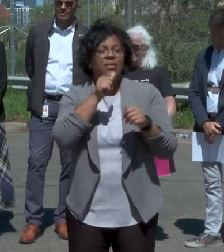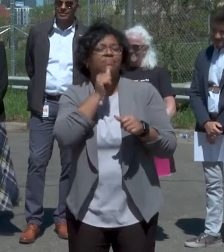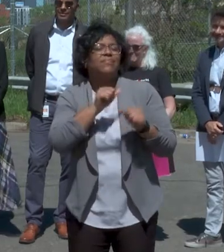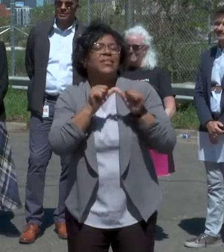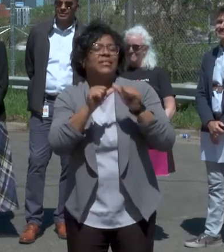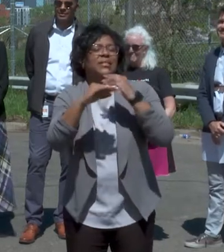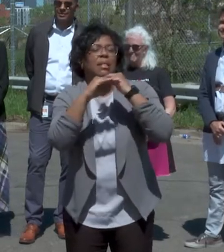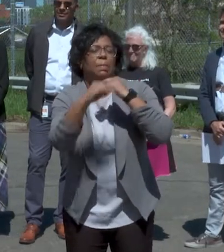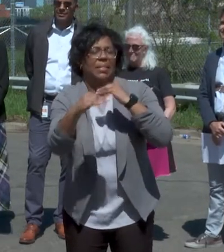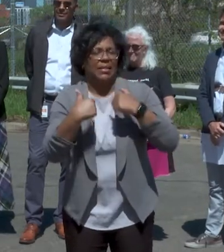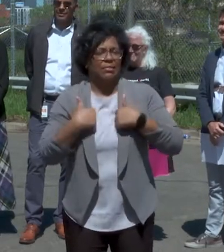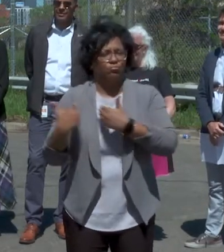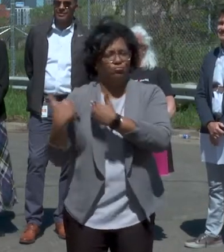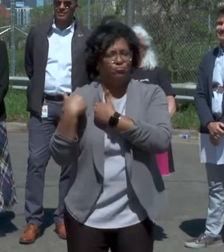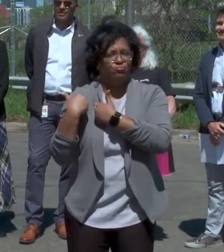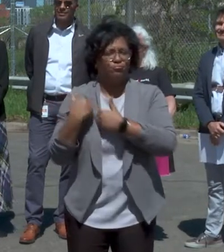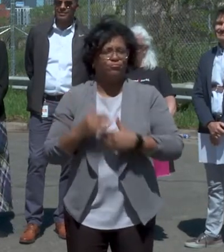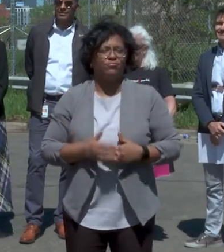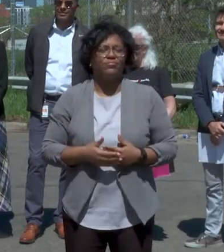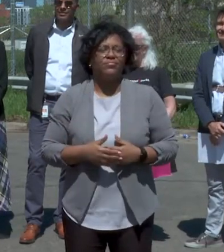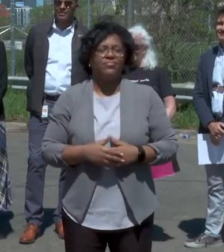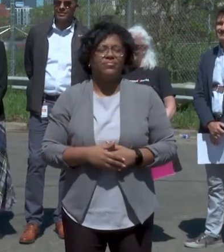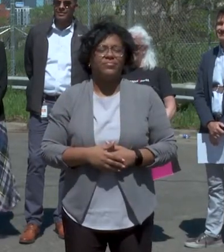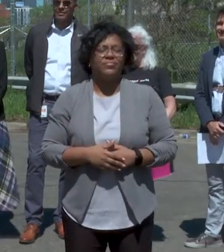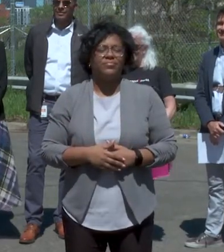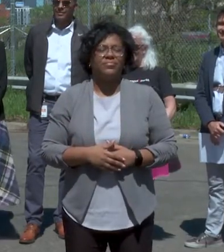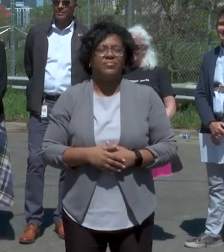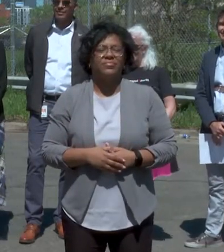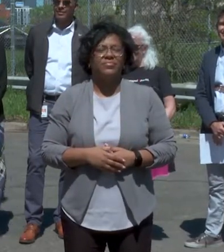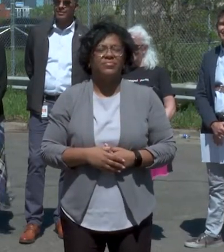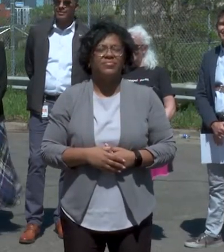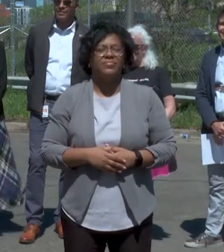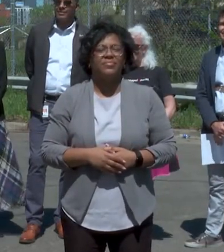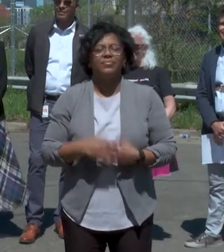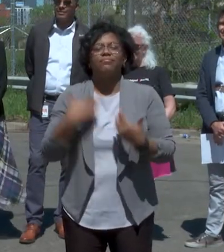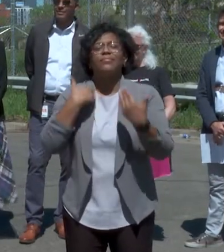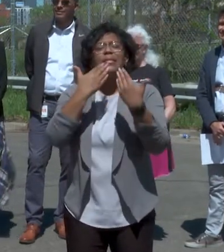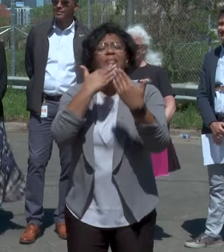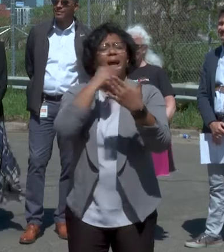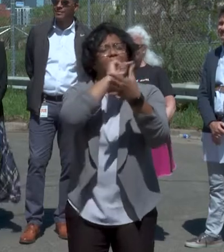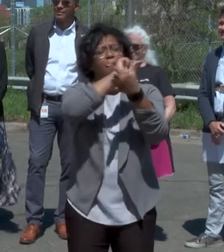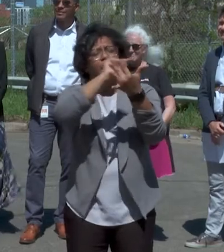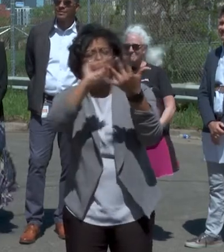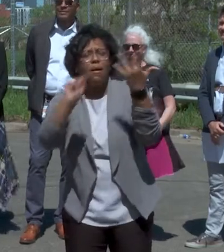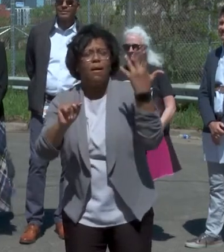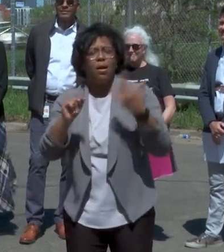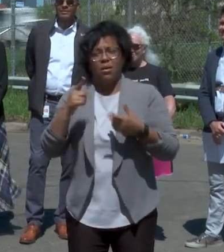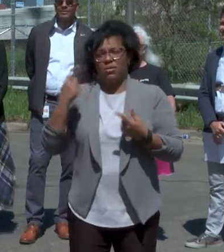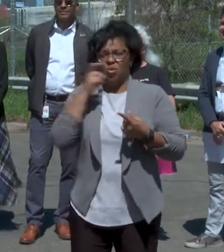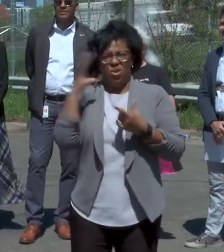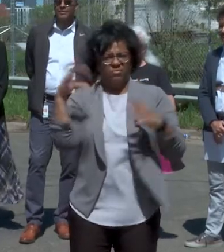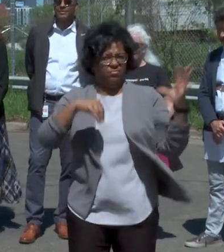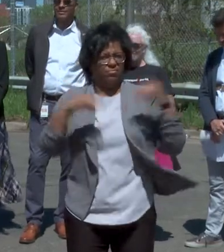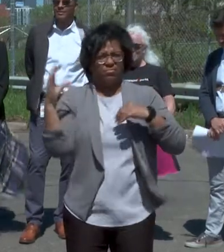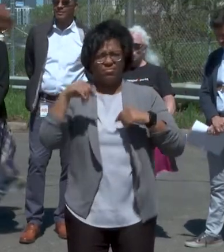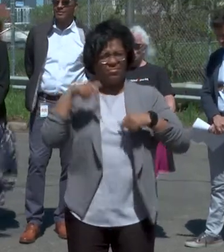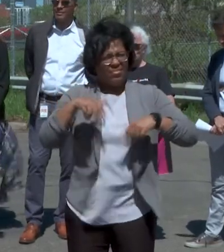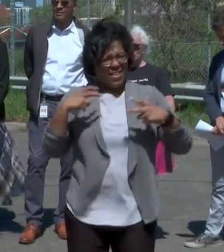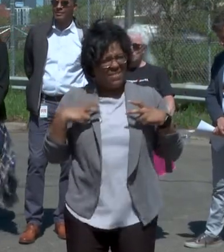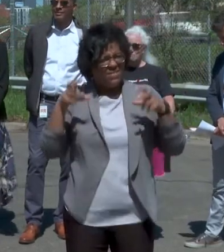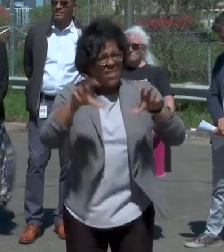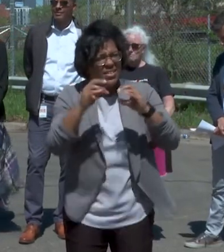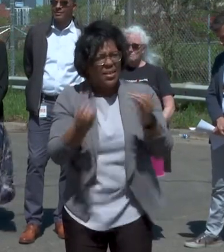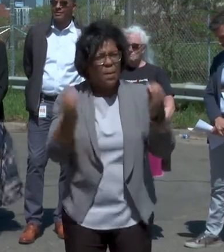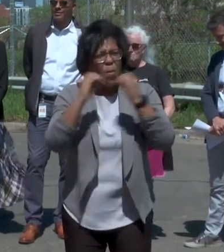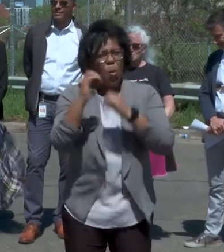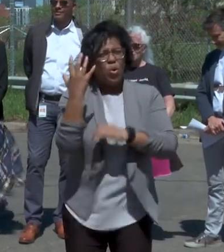Minneapolis Green and the MPRB for this awesome opportunity to invest in our green zones and to bring more trees to our community for all